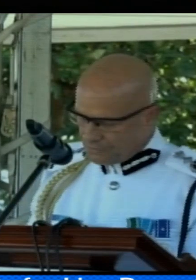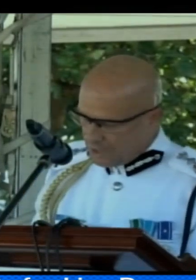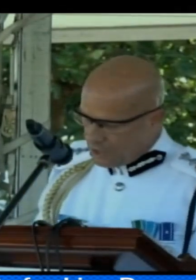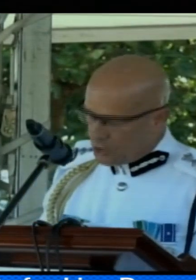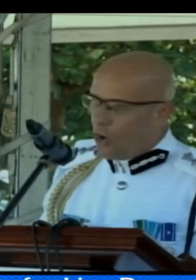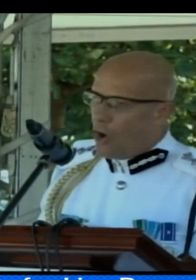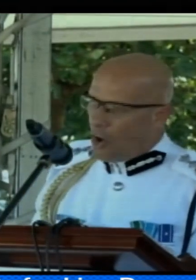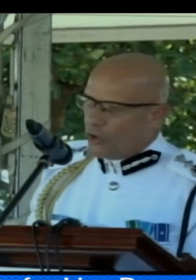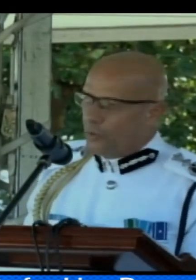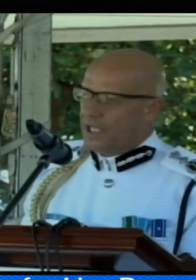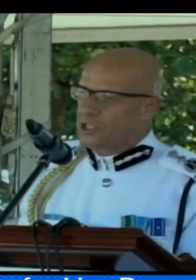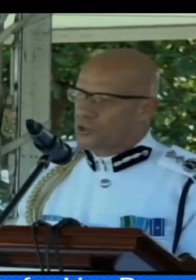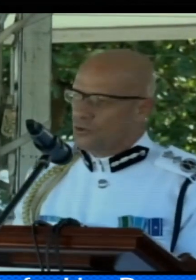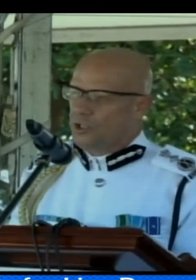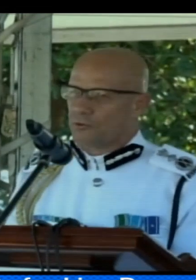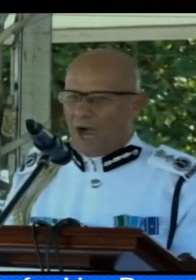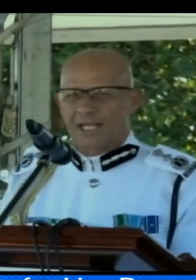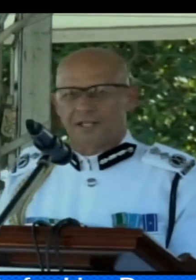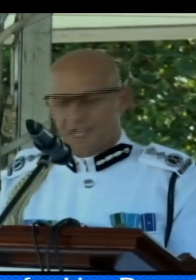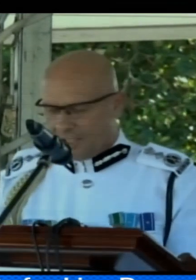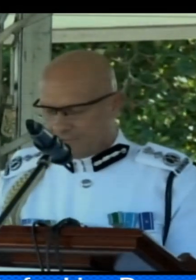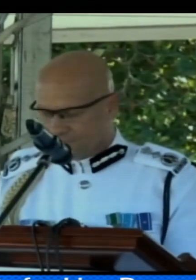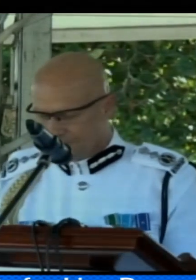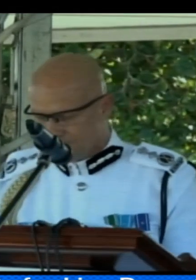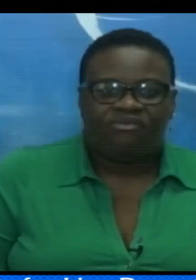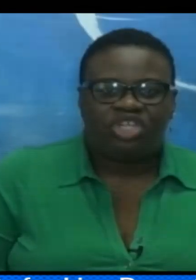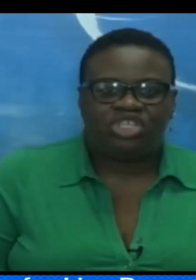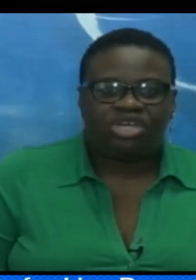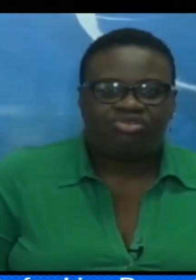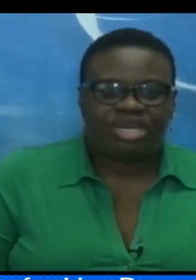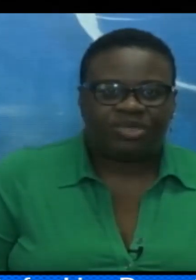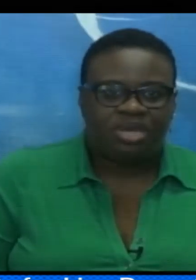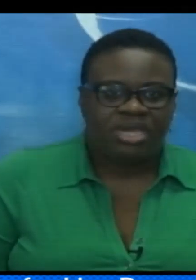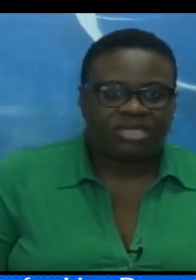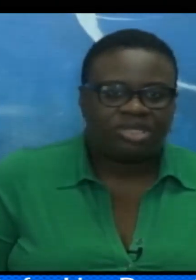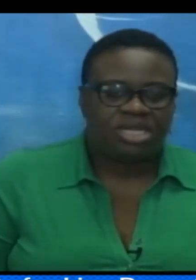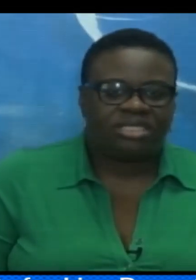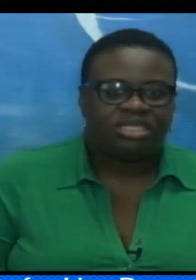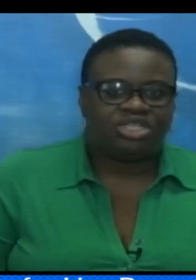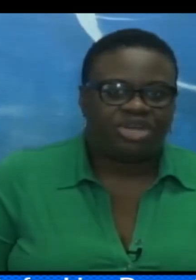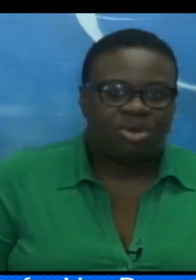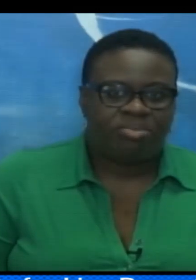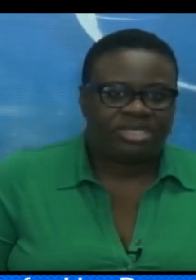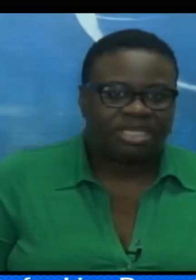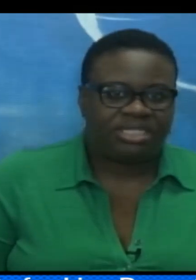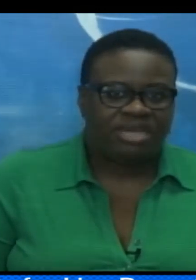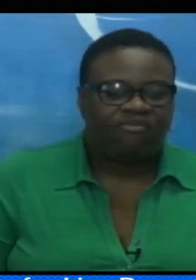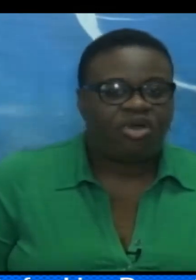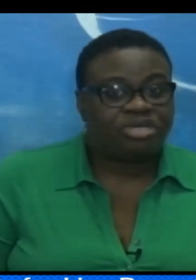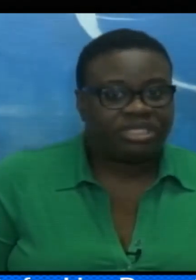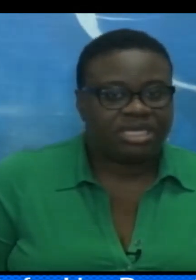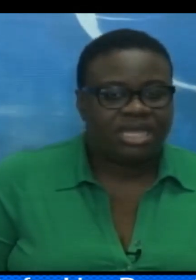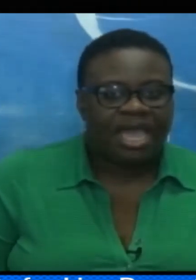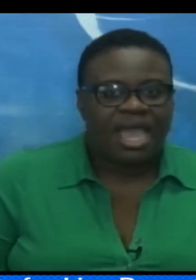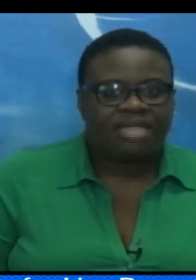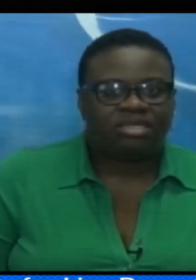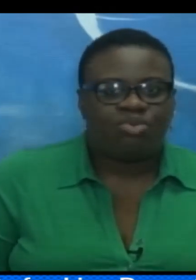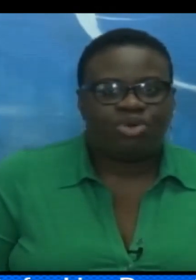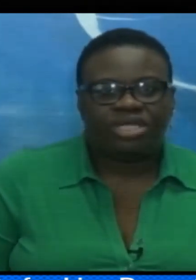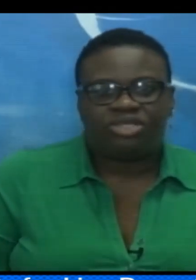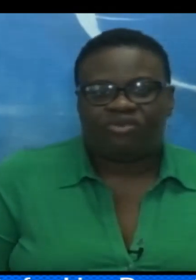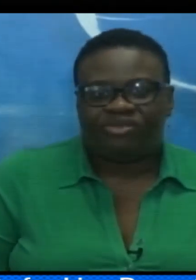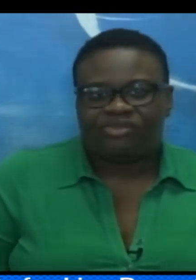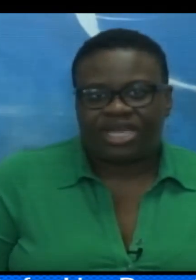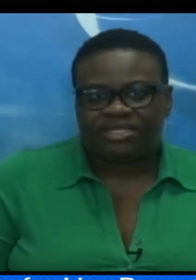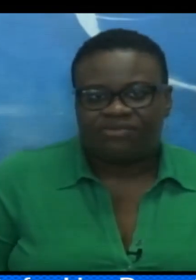you to always do the right thing. Feature address speaker, Solicitor General Ms. Dia Forrester, had